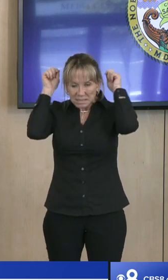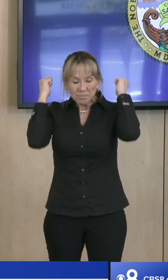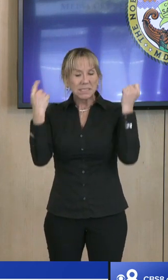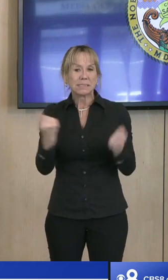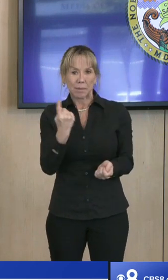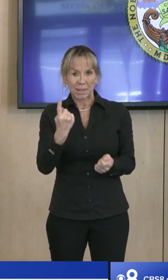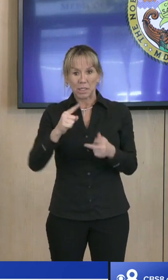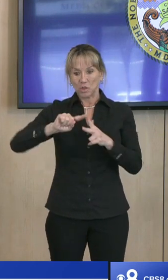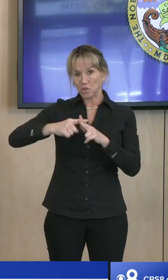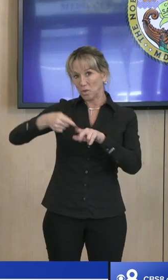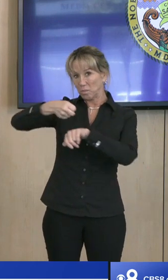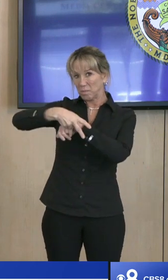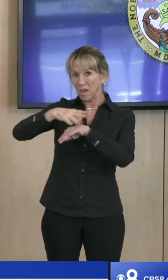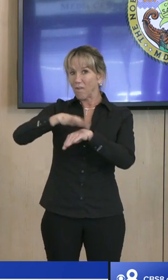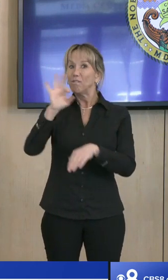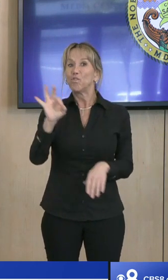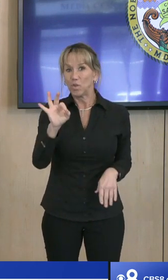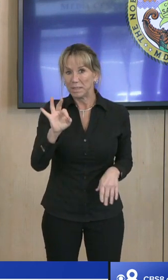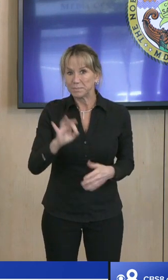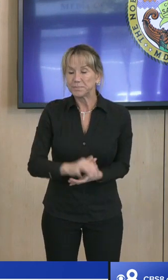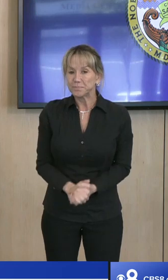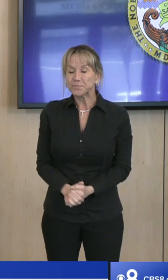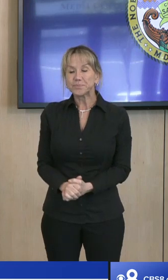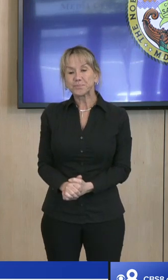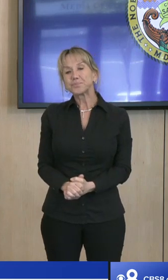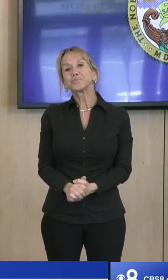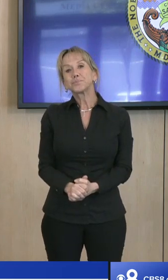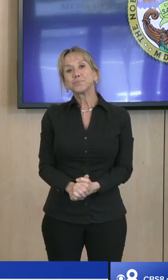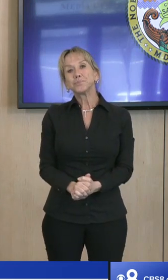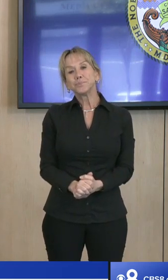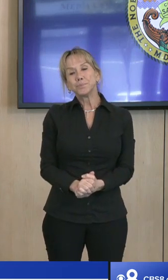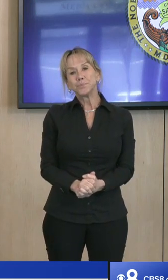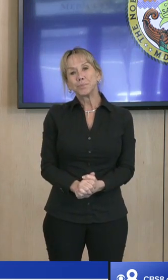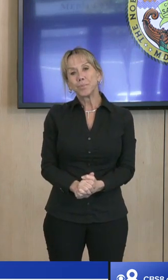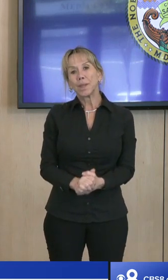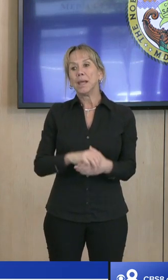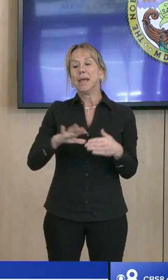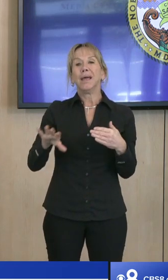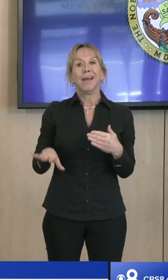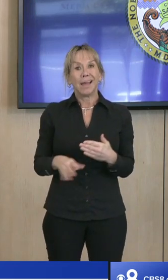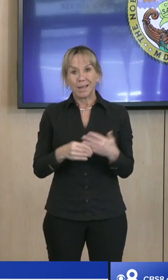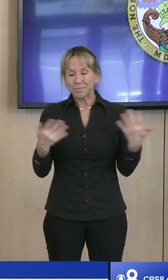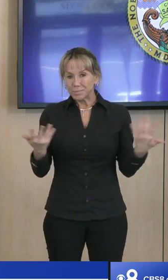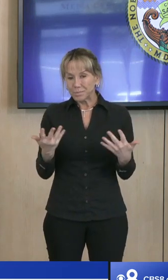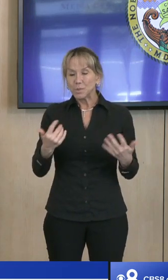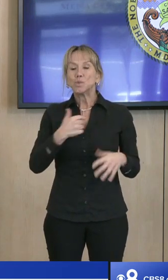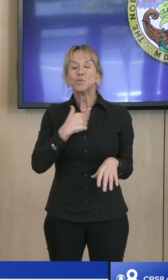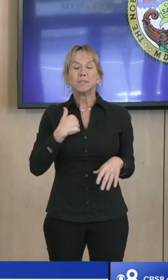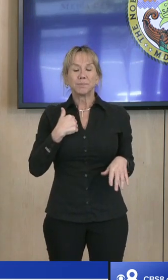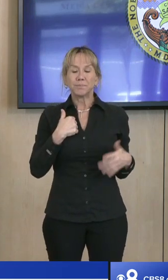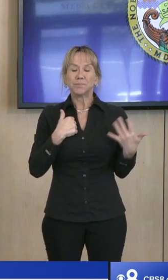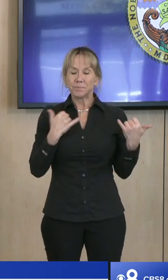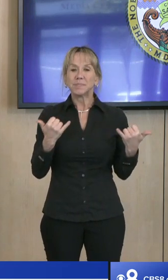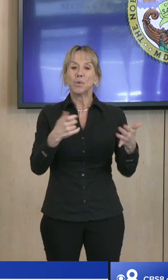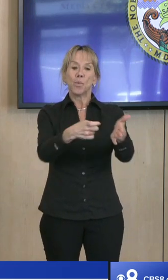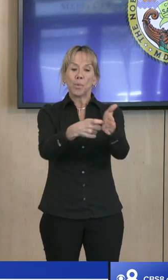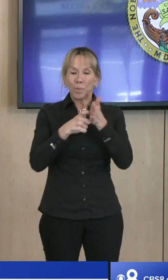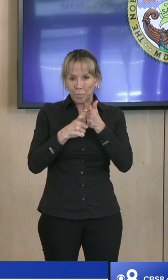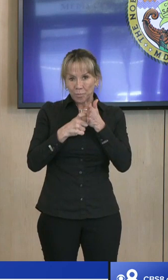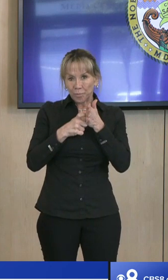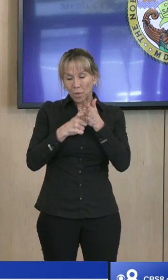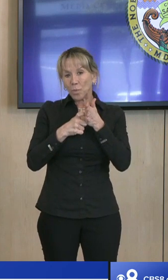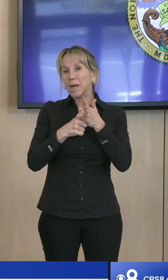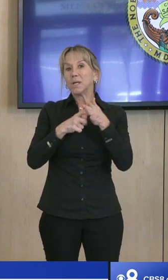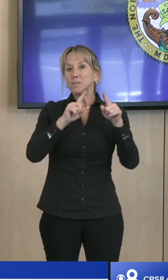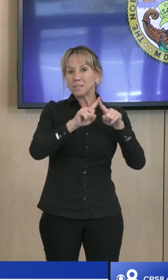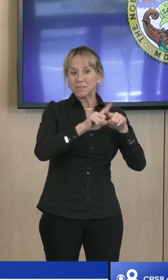Friday. In addition to that order, we are going to require businesses to put in place a social